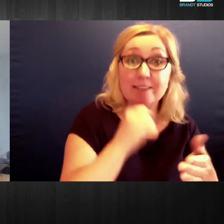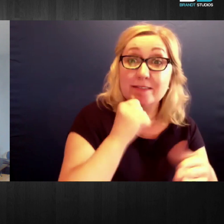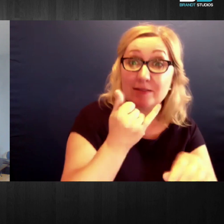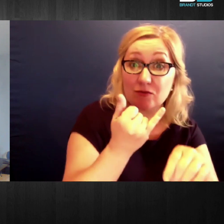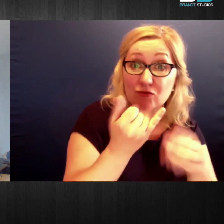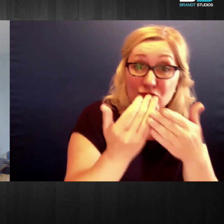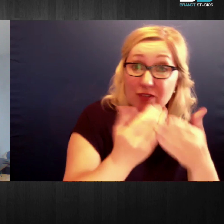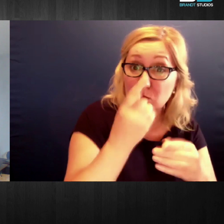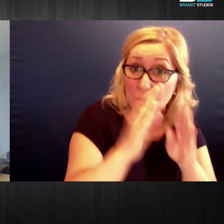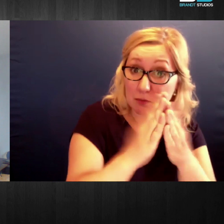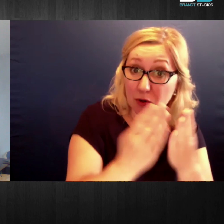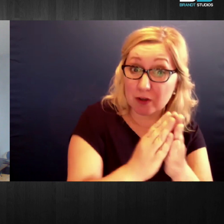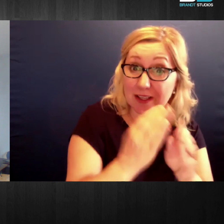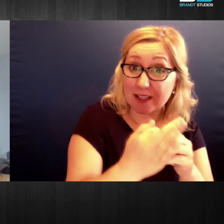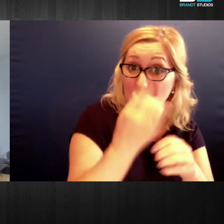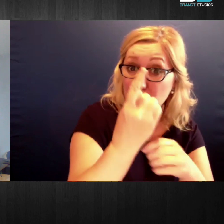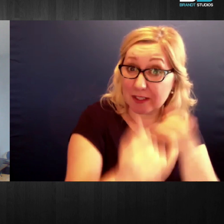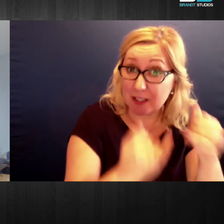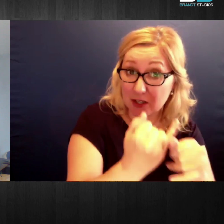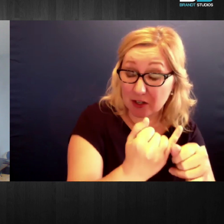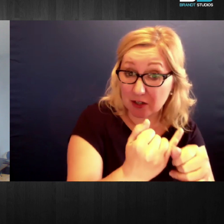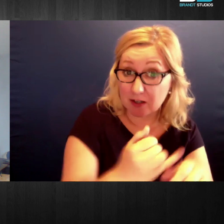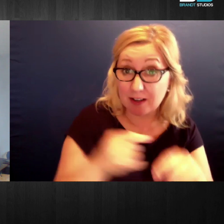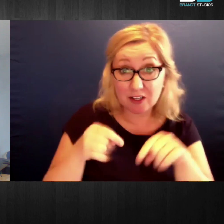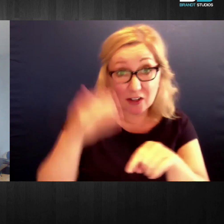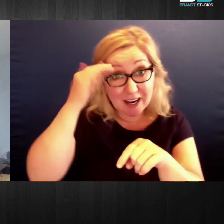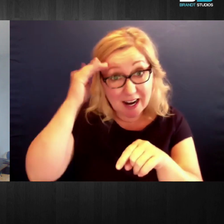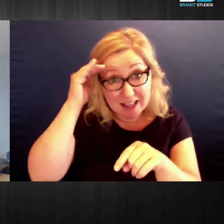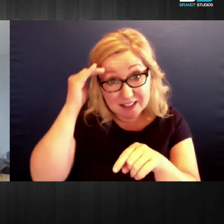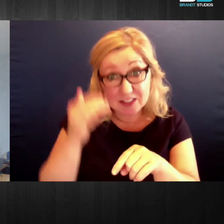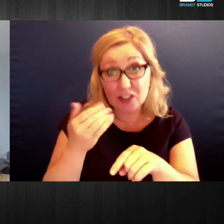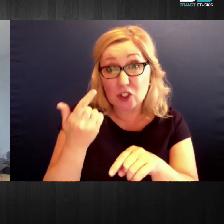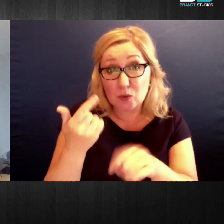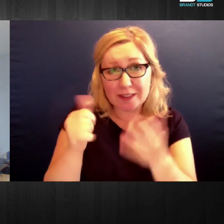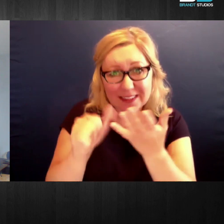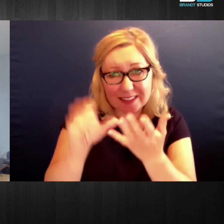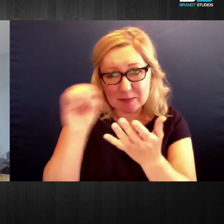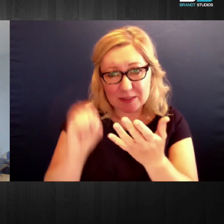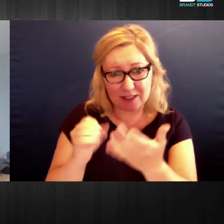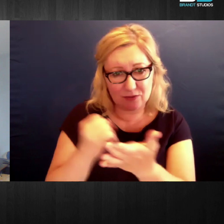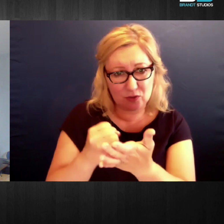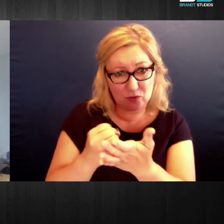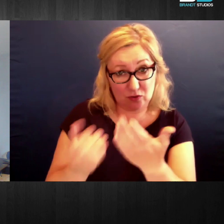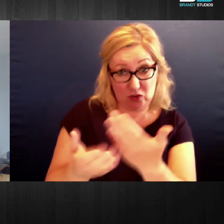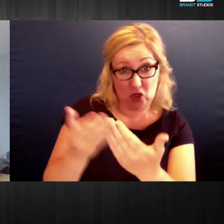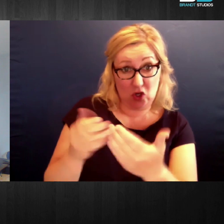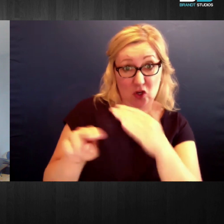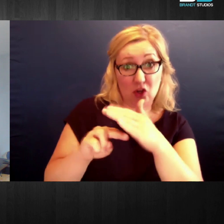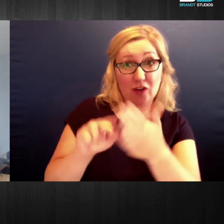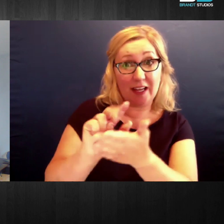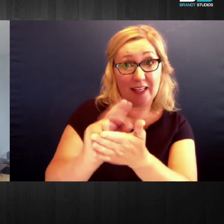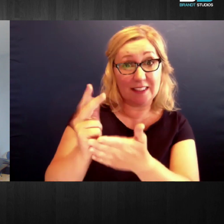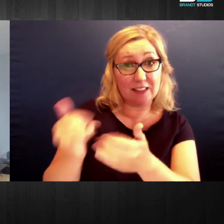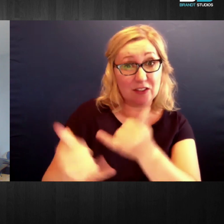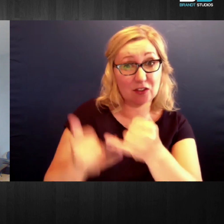students read daily, of students under age 18. And I'll not say it's all doom and gloom, of course, because in that